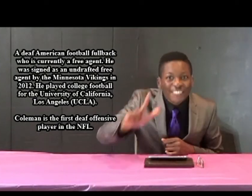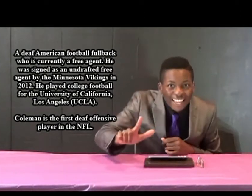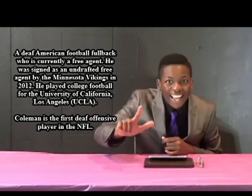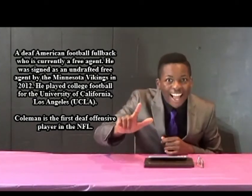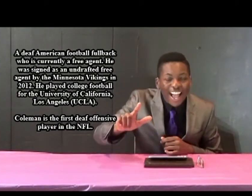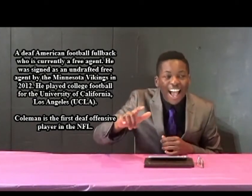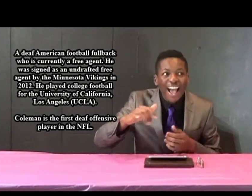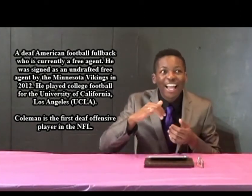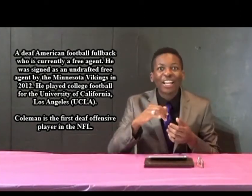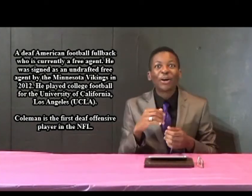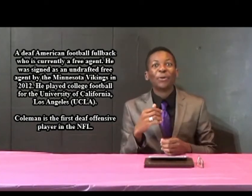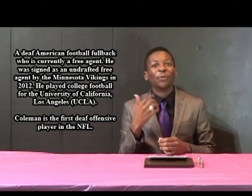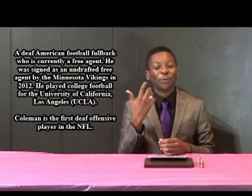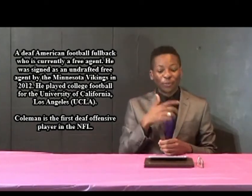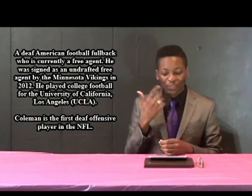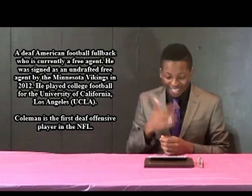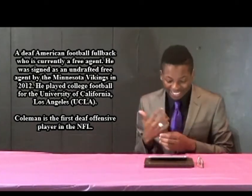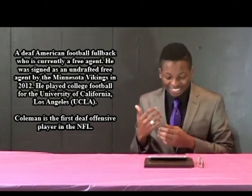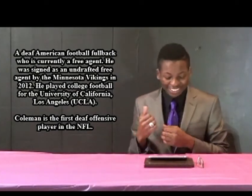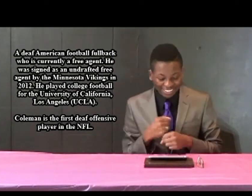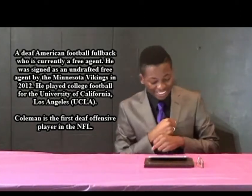And he played for the NFL. Wow.